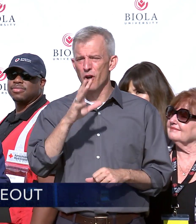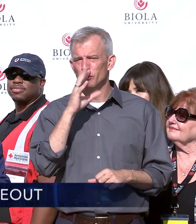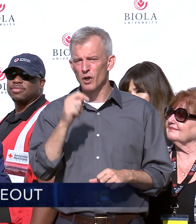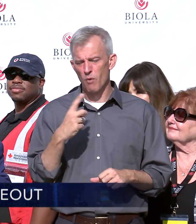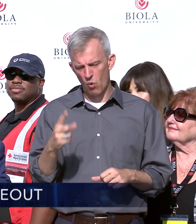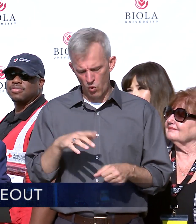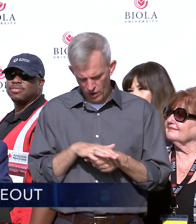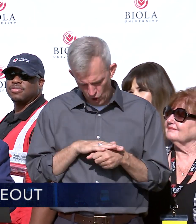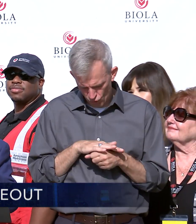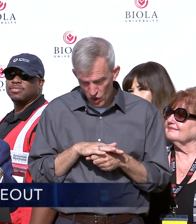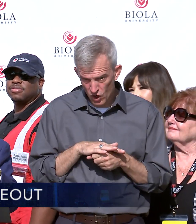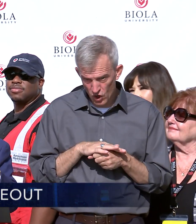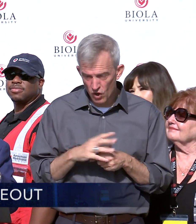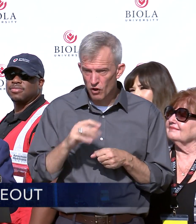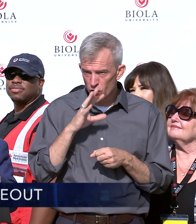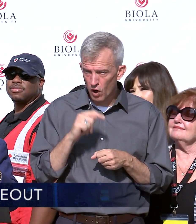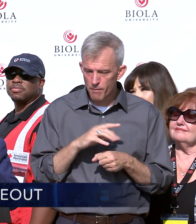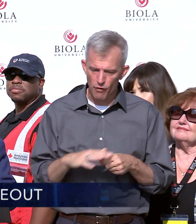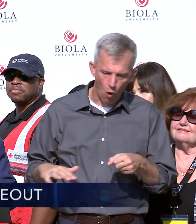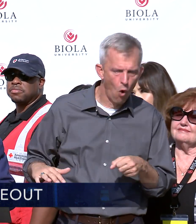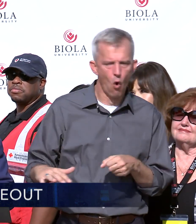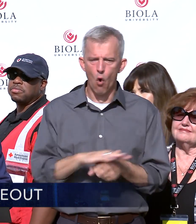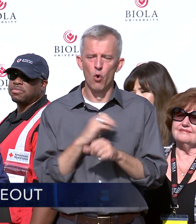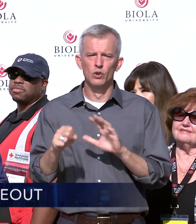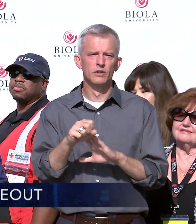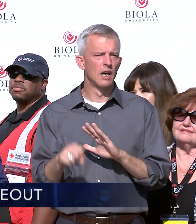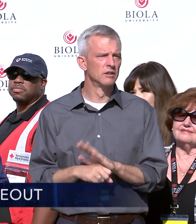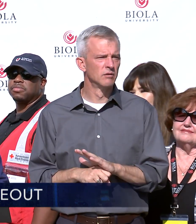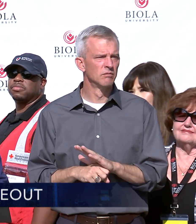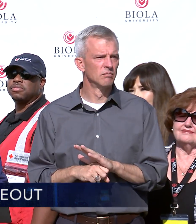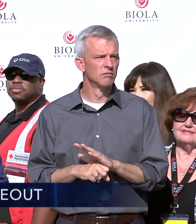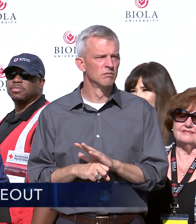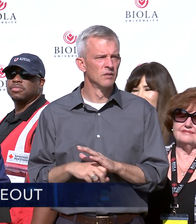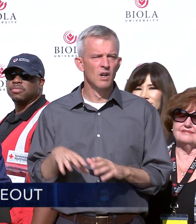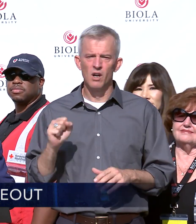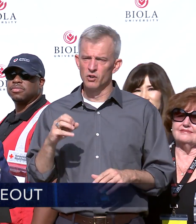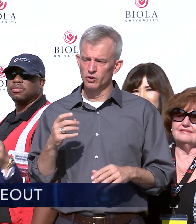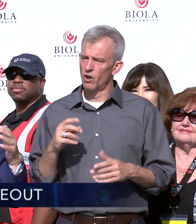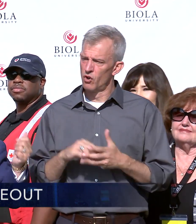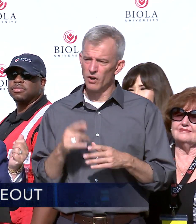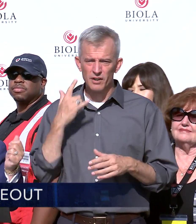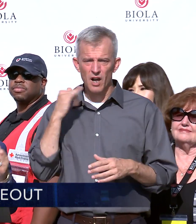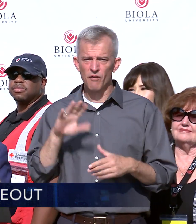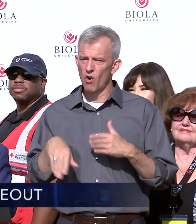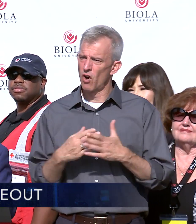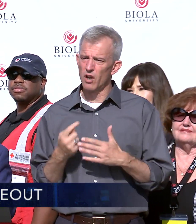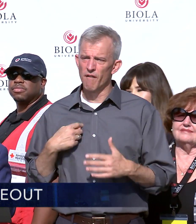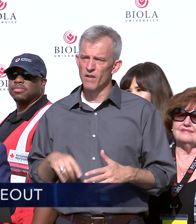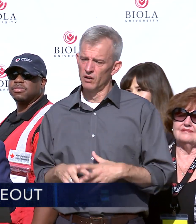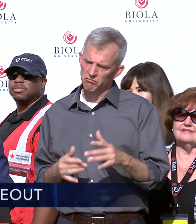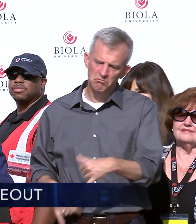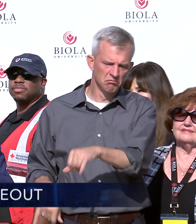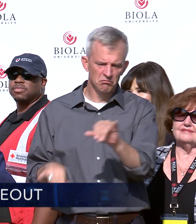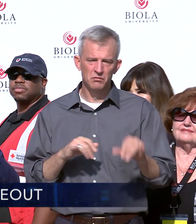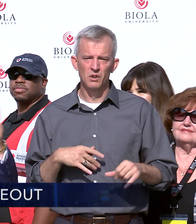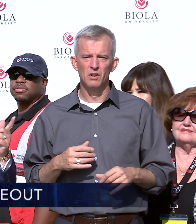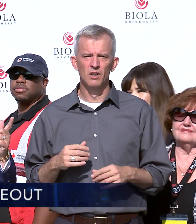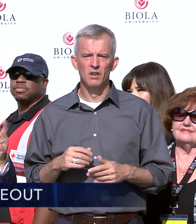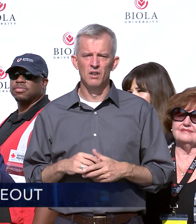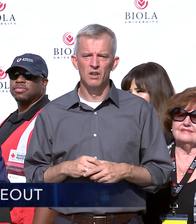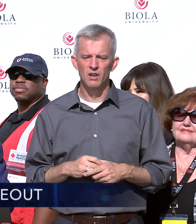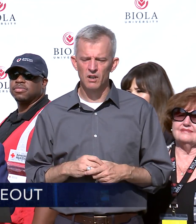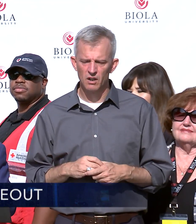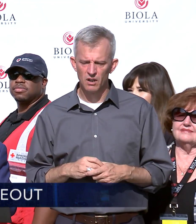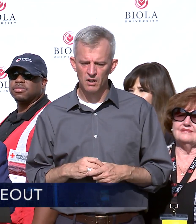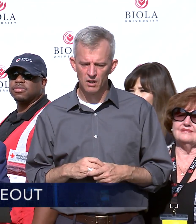area, they talk about the entire state. So we have a common denominator in California. We can all hold hands from one end of the state to the